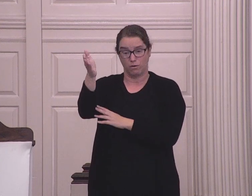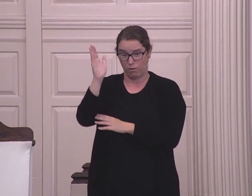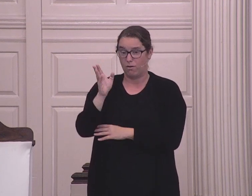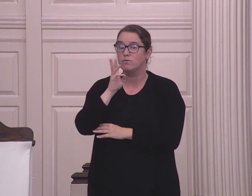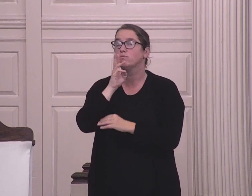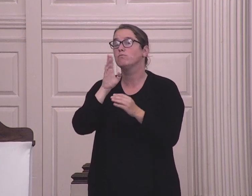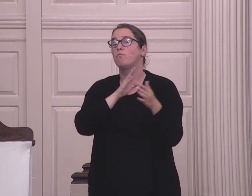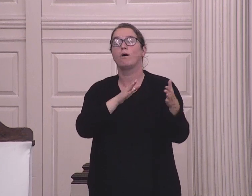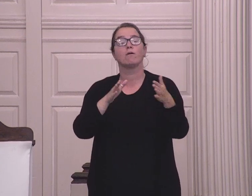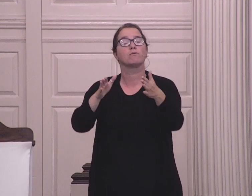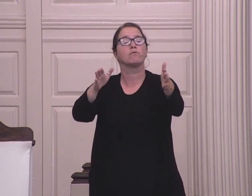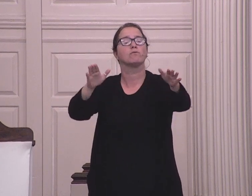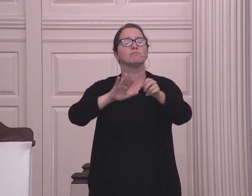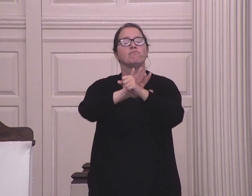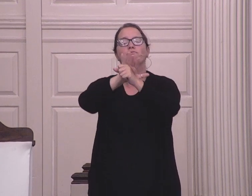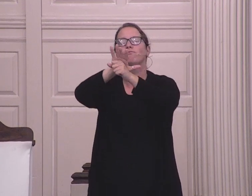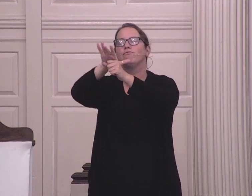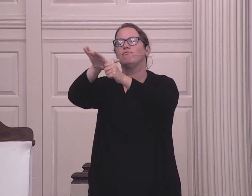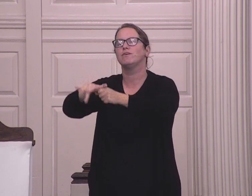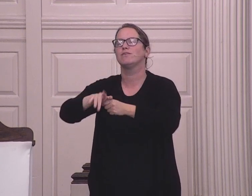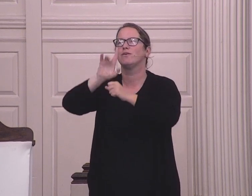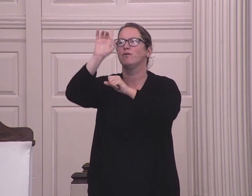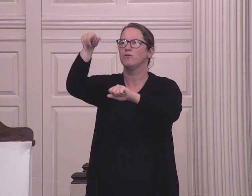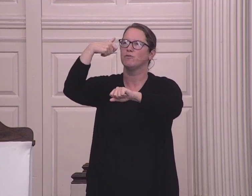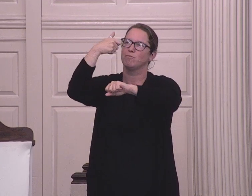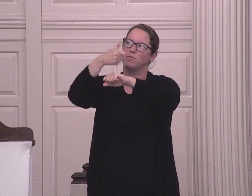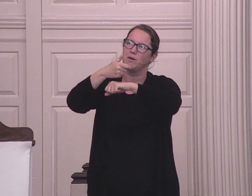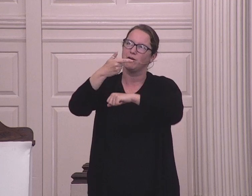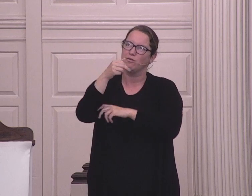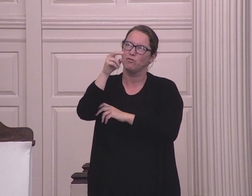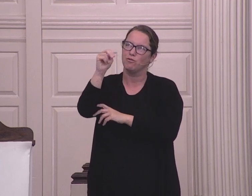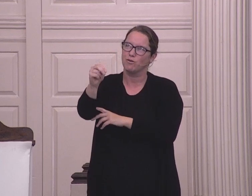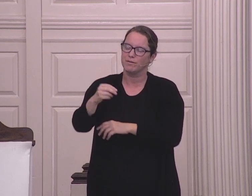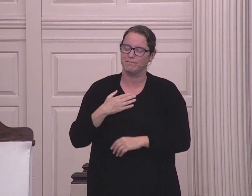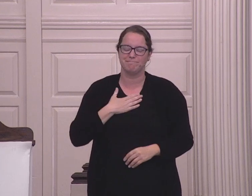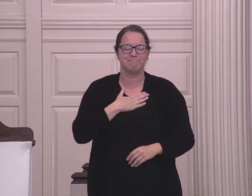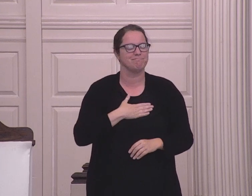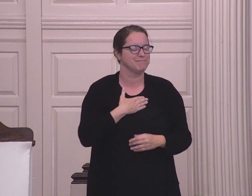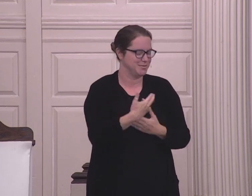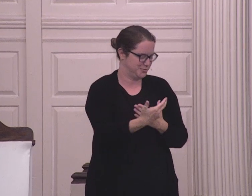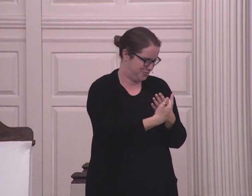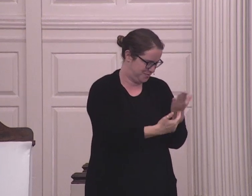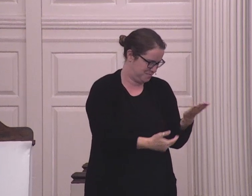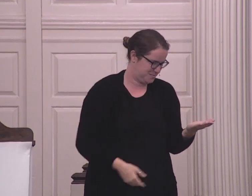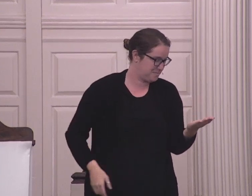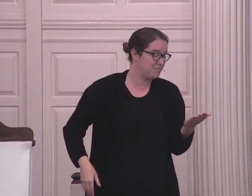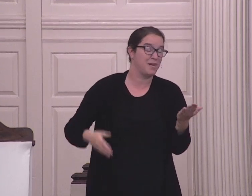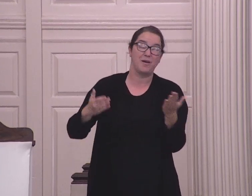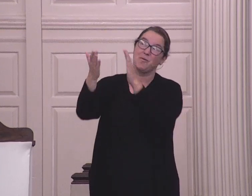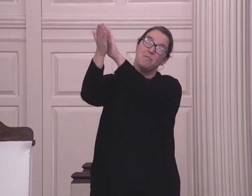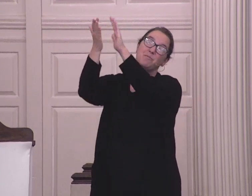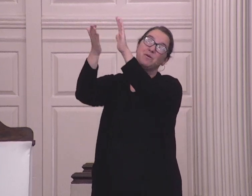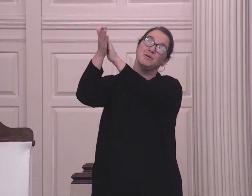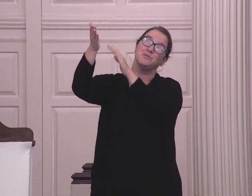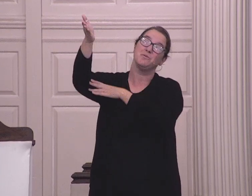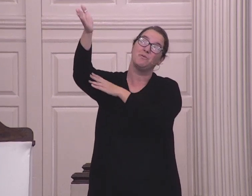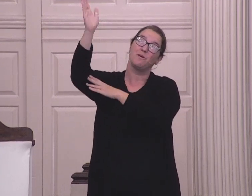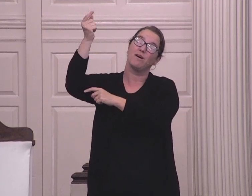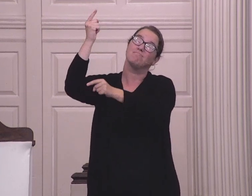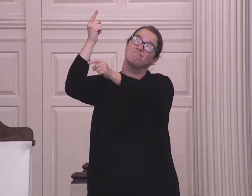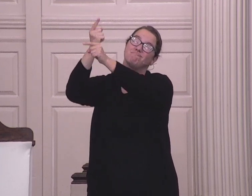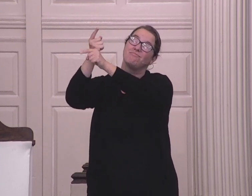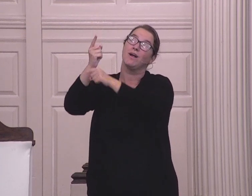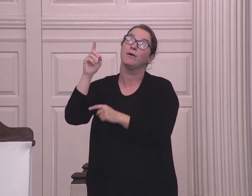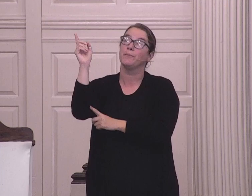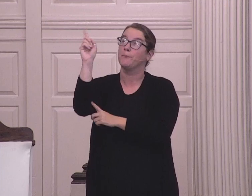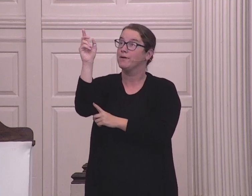filled. You have prepared the grain. It is right to praise you in Zion, O